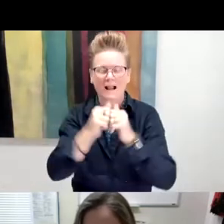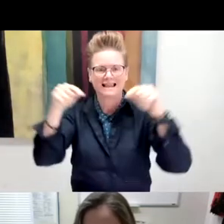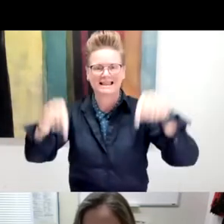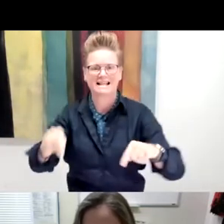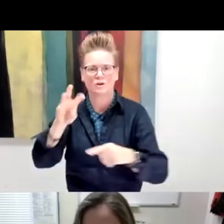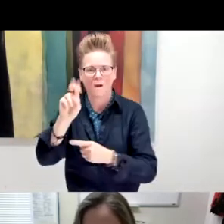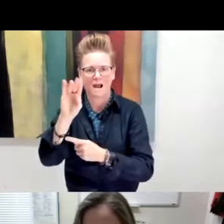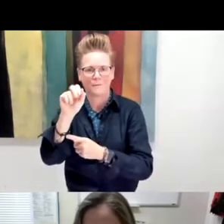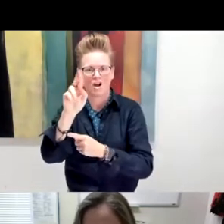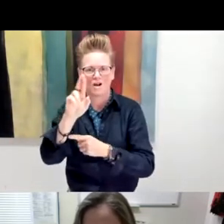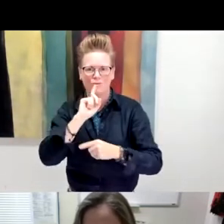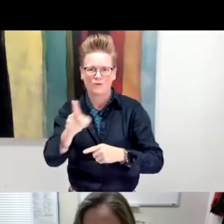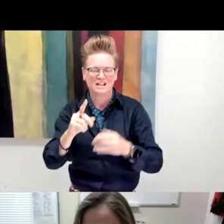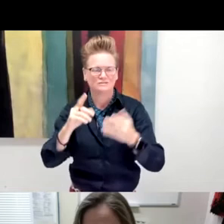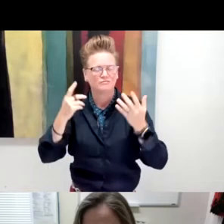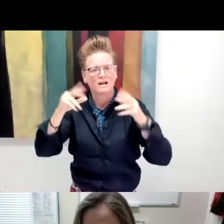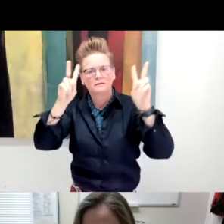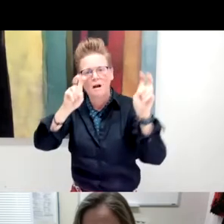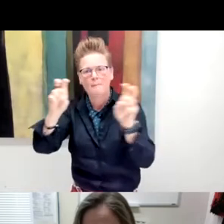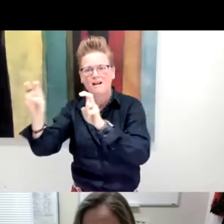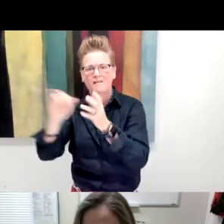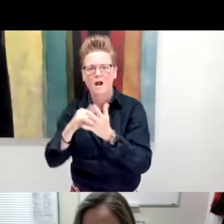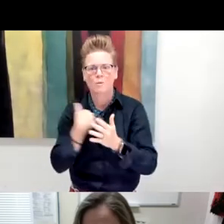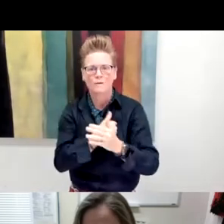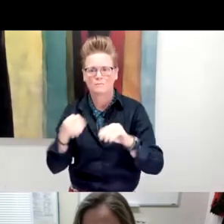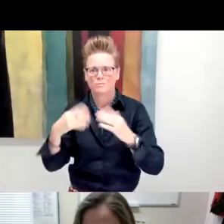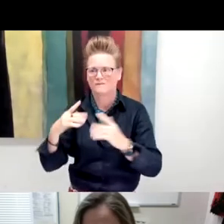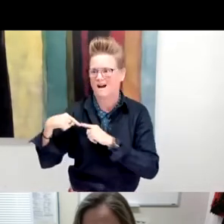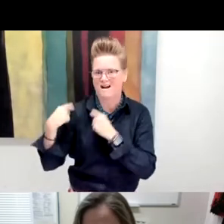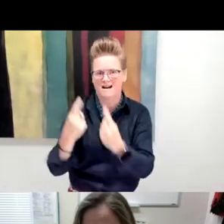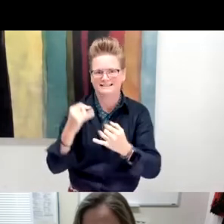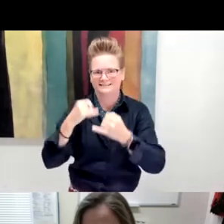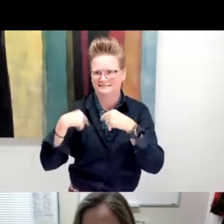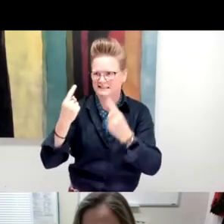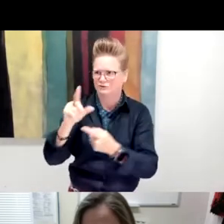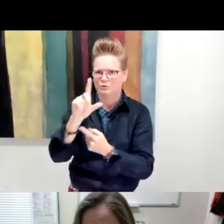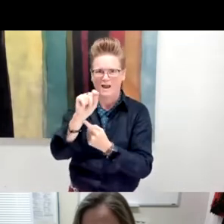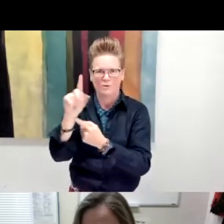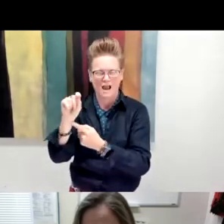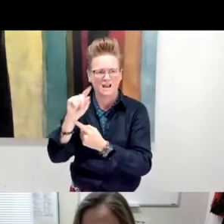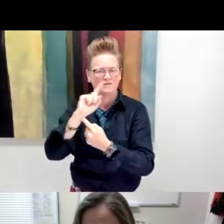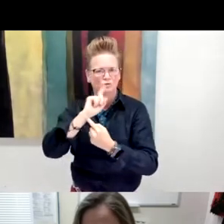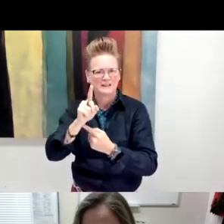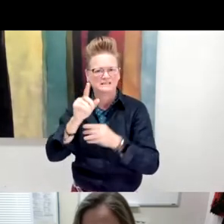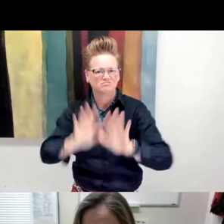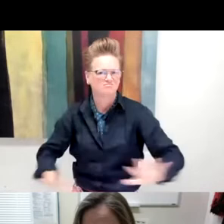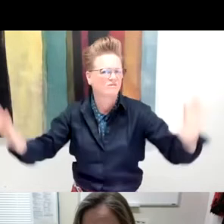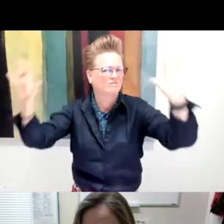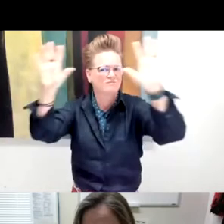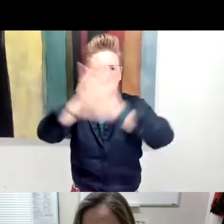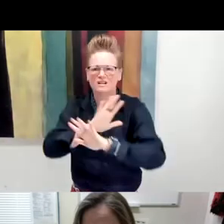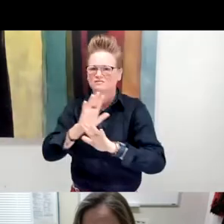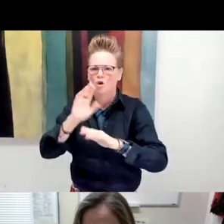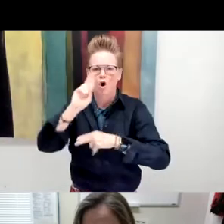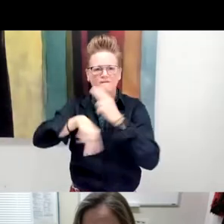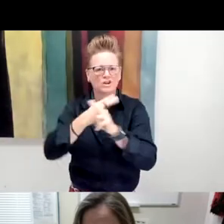and to share their knowledge with you. This webinar, we've had topics that we have provided since